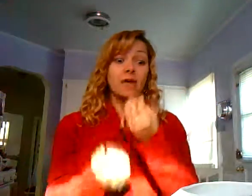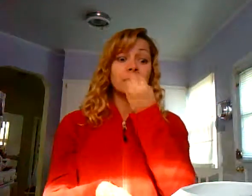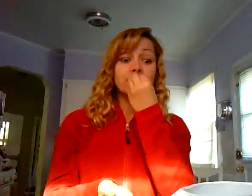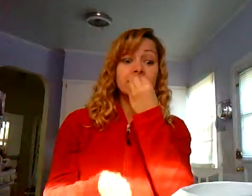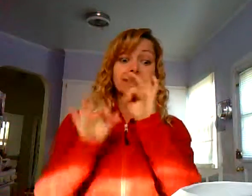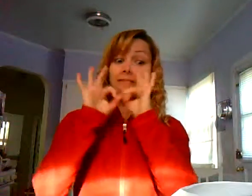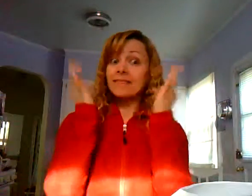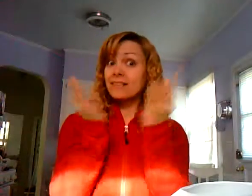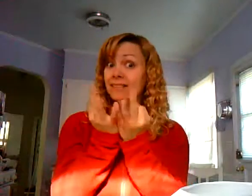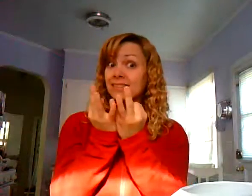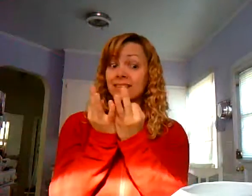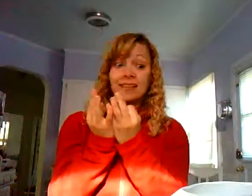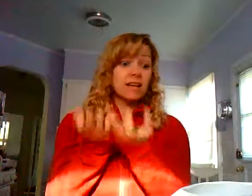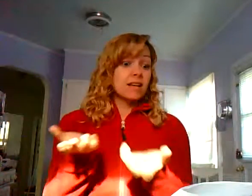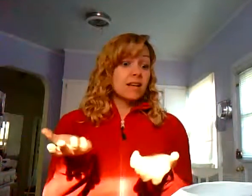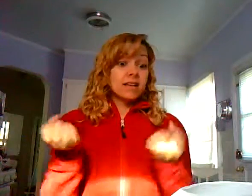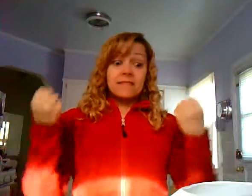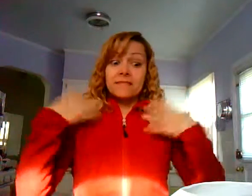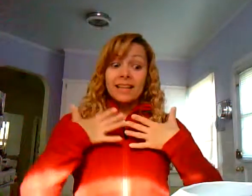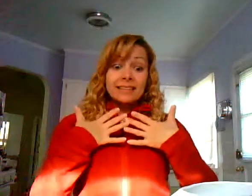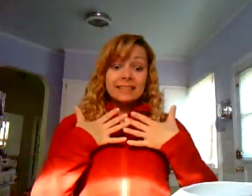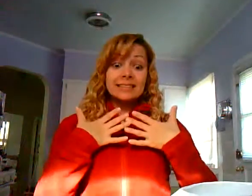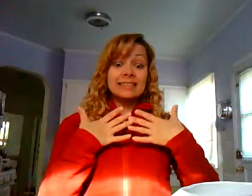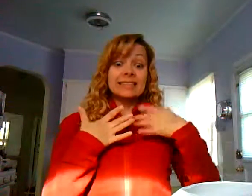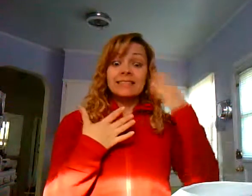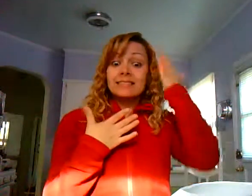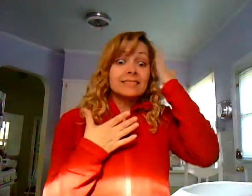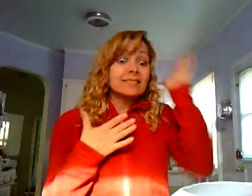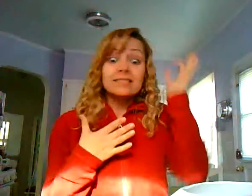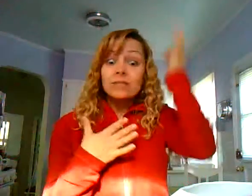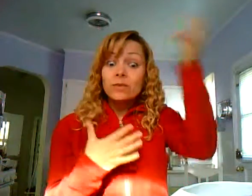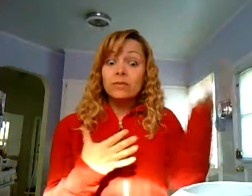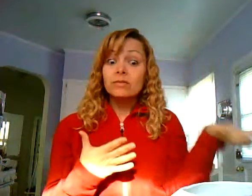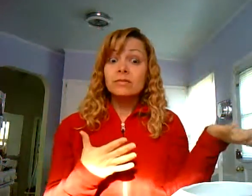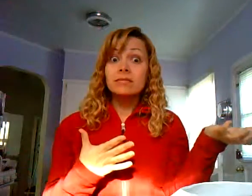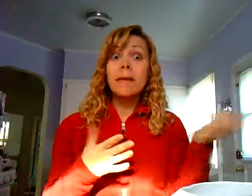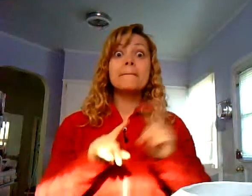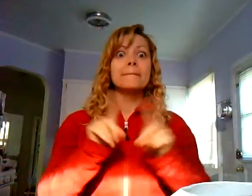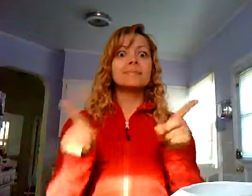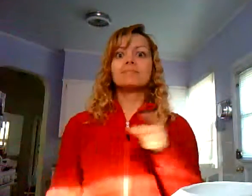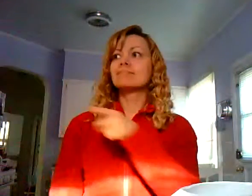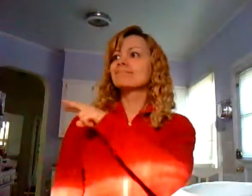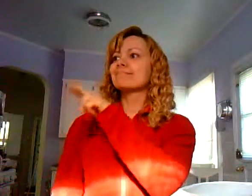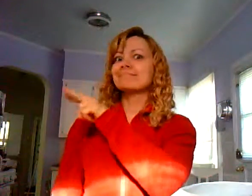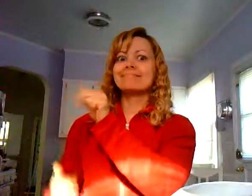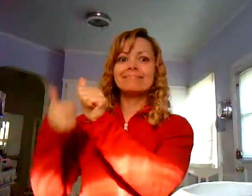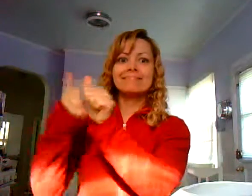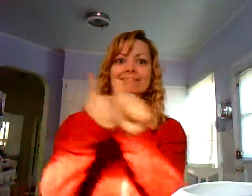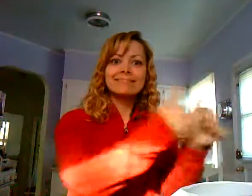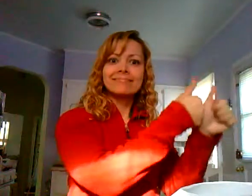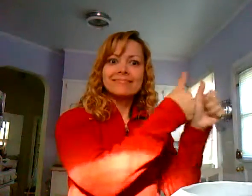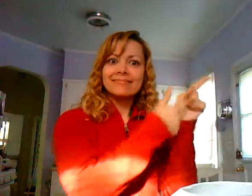or how were they going to eat or even their family business. they were not fearful about how future but both of them